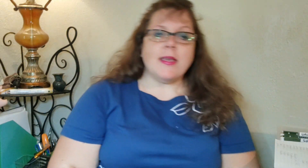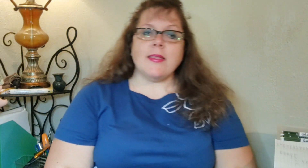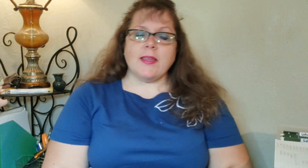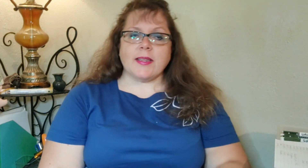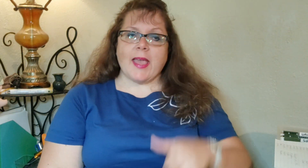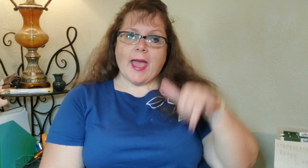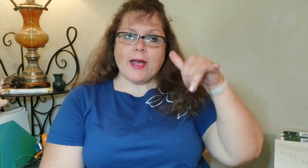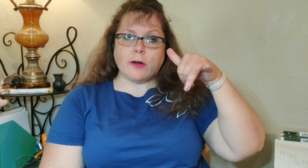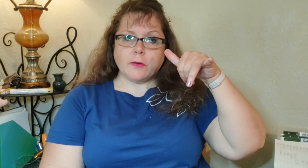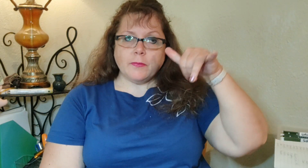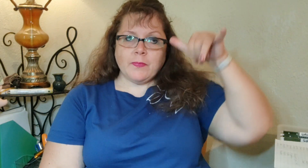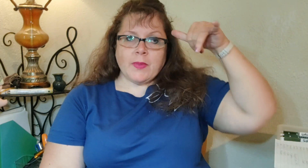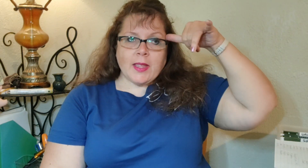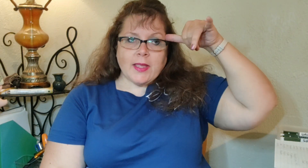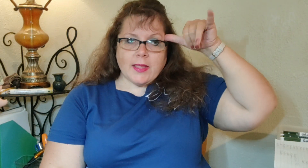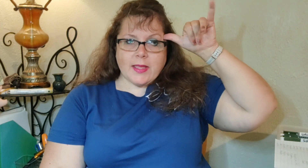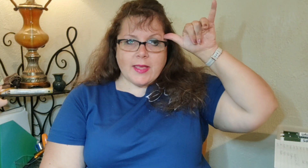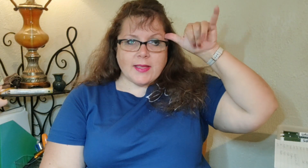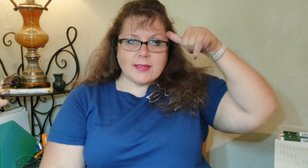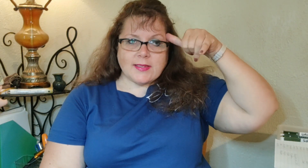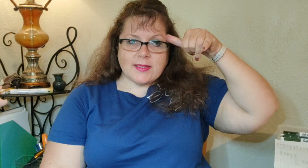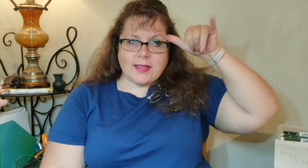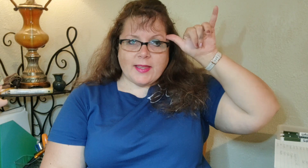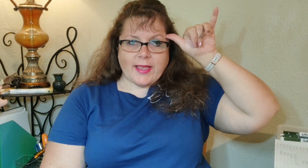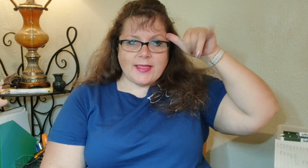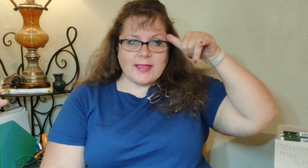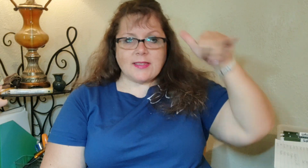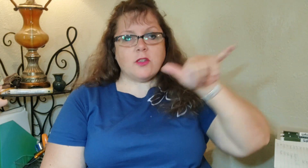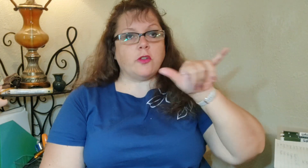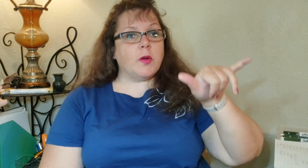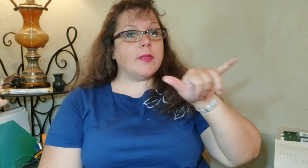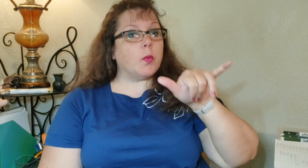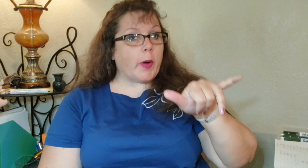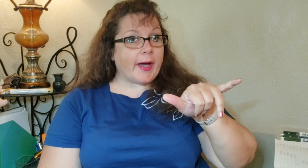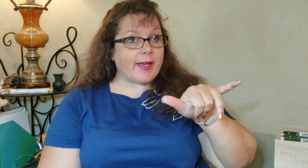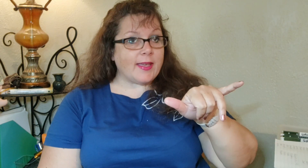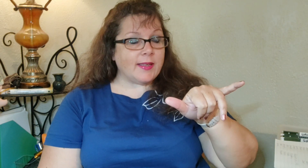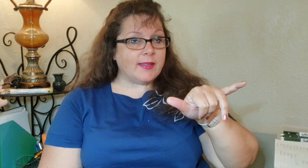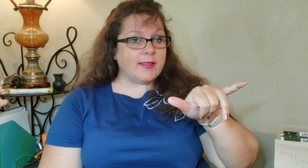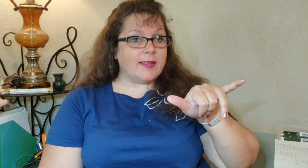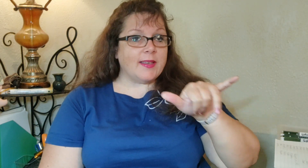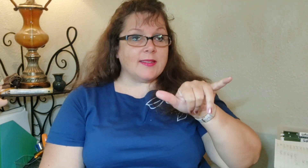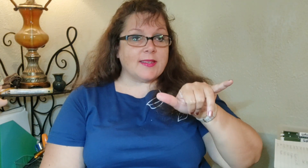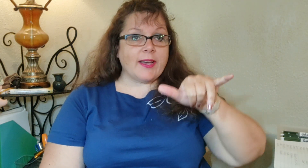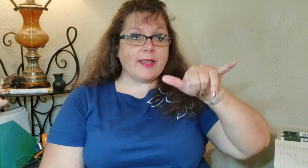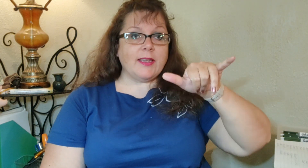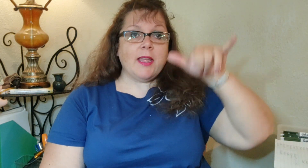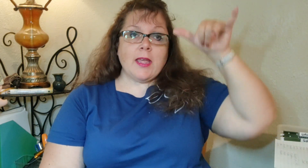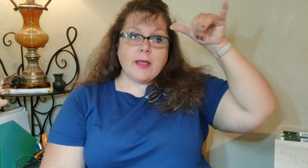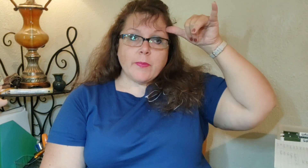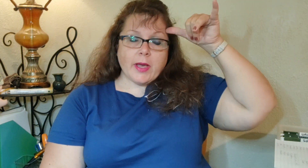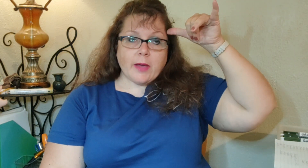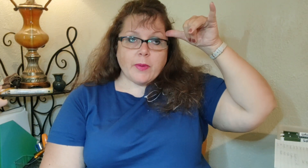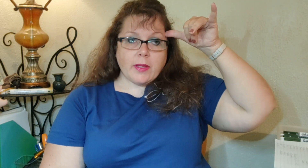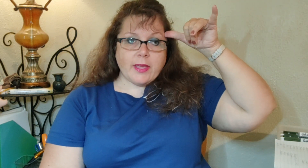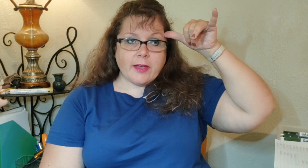And then cow is like this. You're doing the Y in sign, but up at